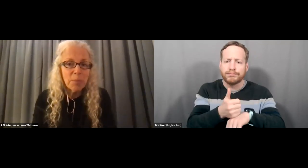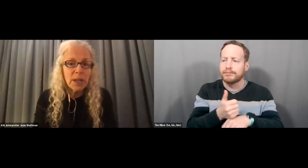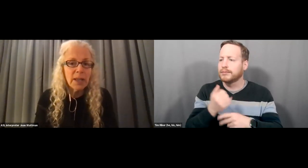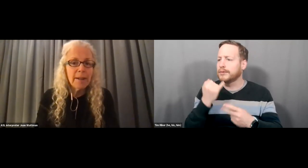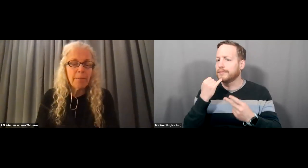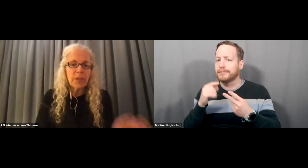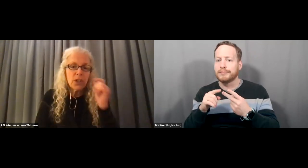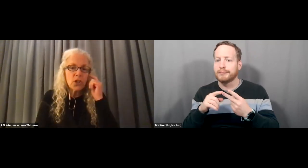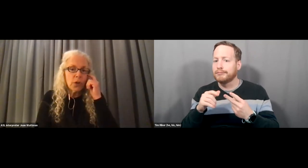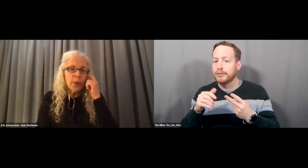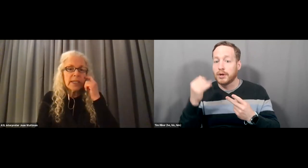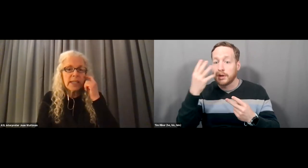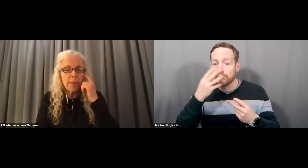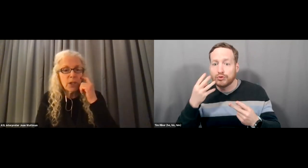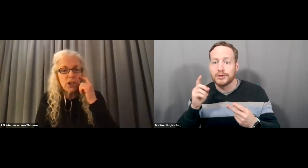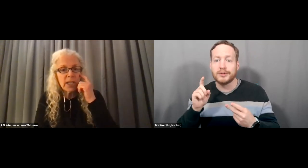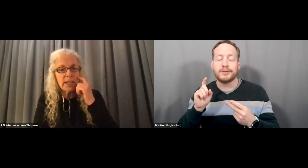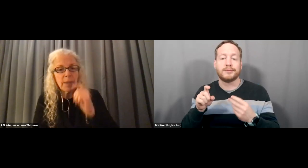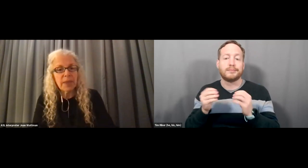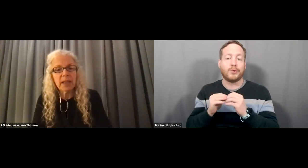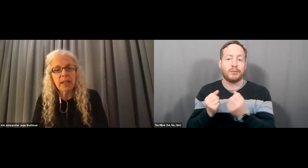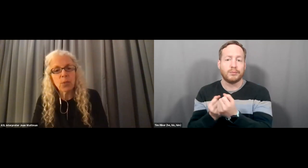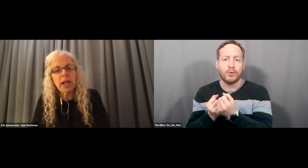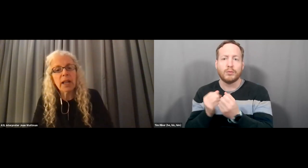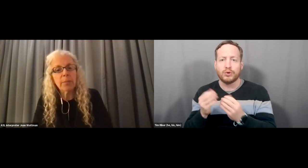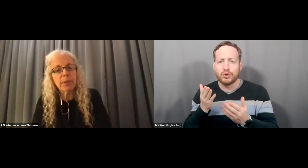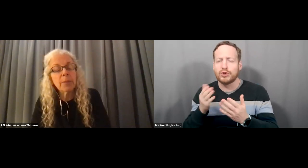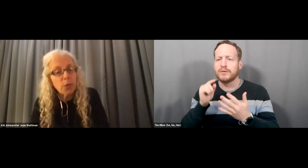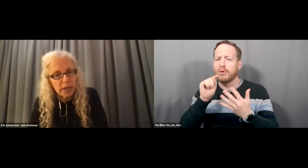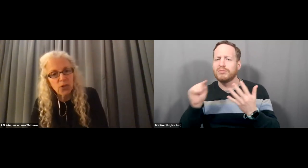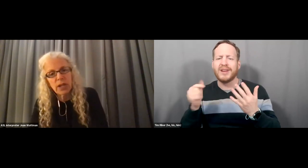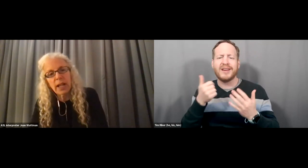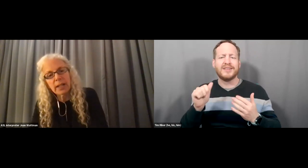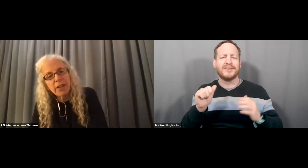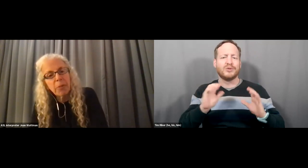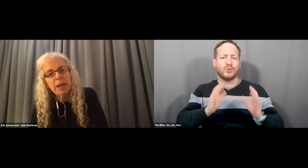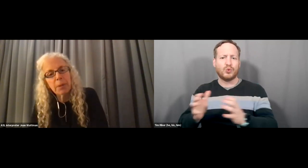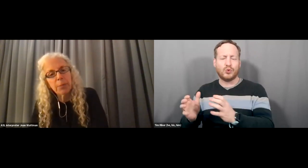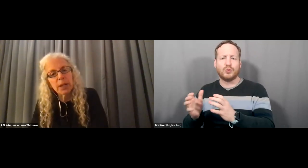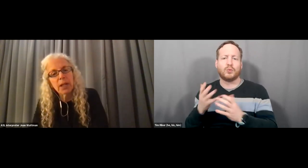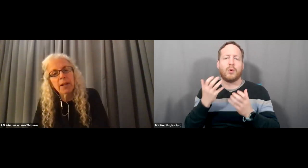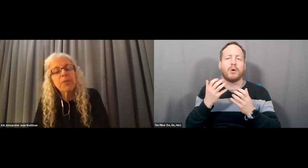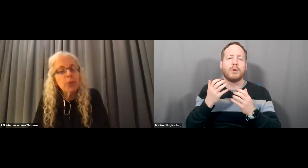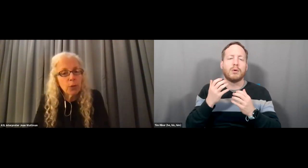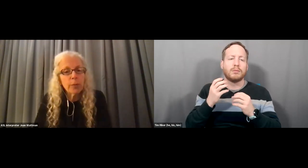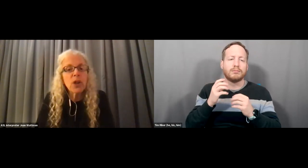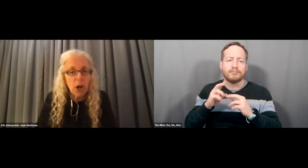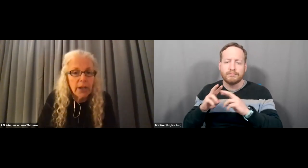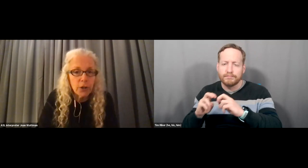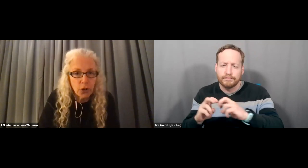people. So if we established something that would help immigrants, deafblind people, different groups who are